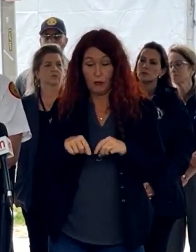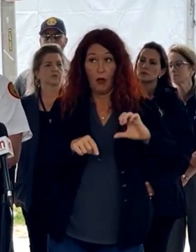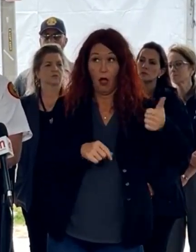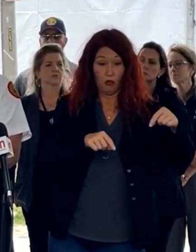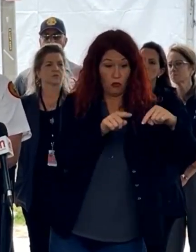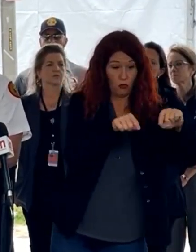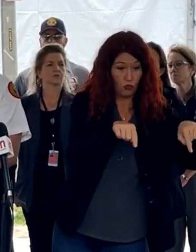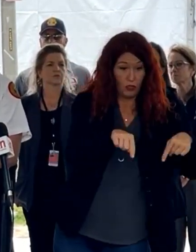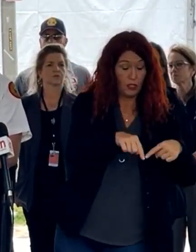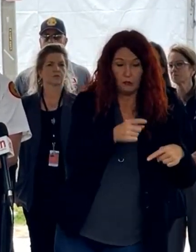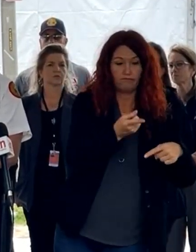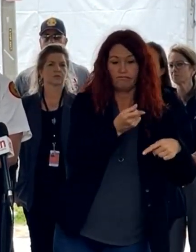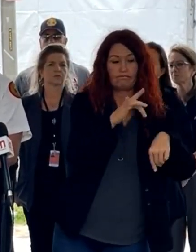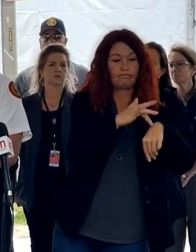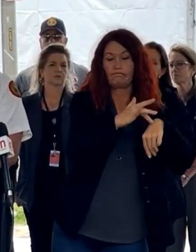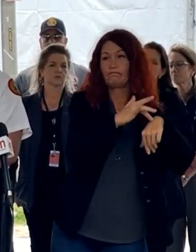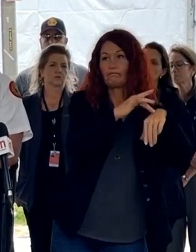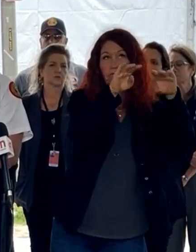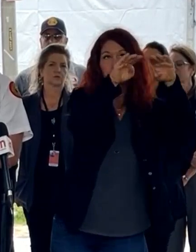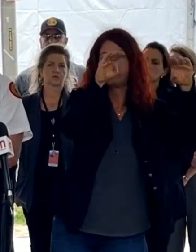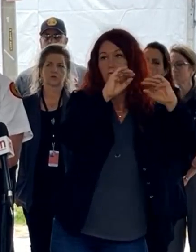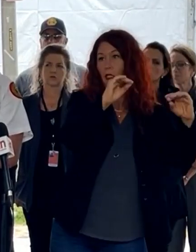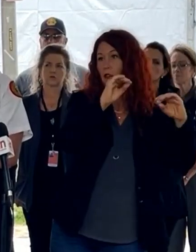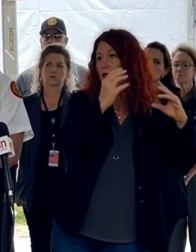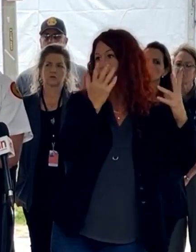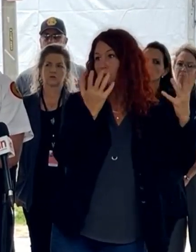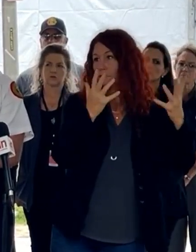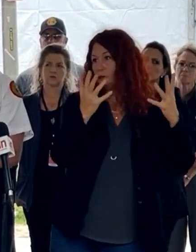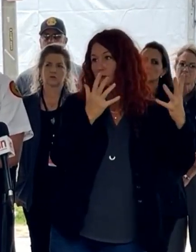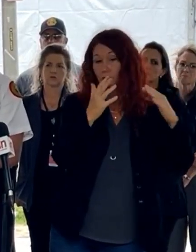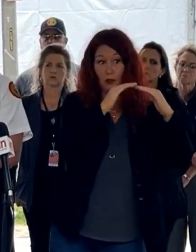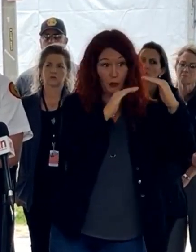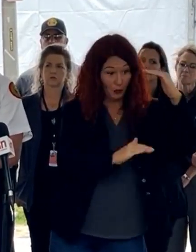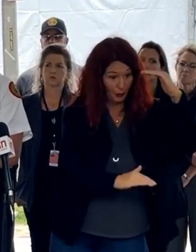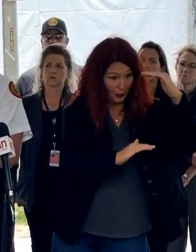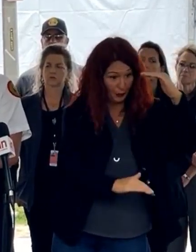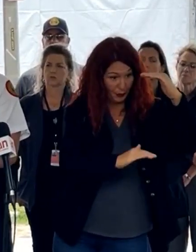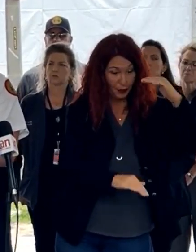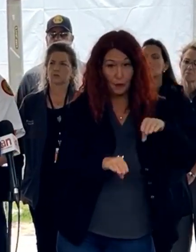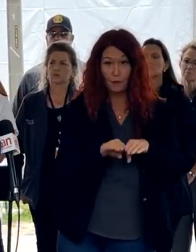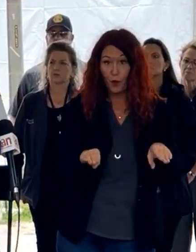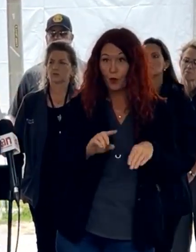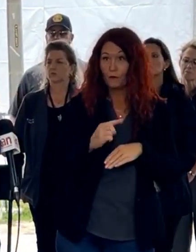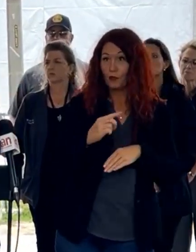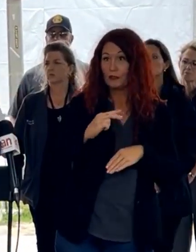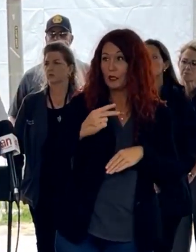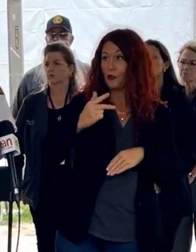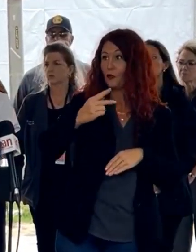but we definitely haven't been able to get to the lower floors per se. The first one.